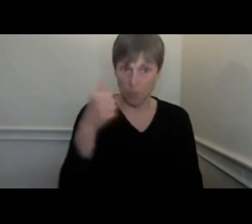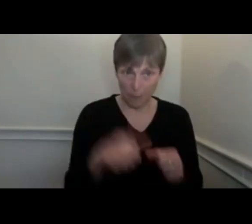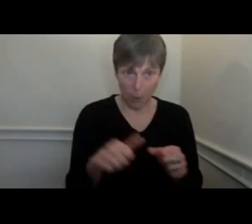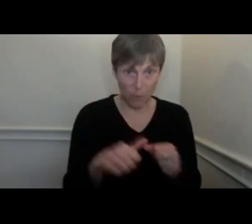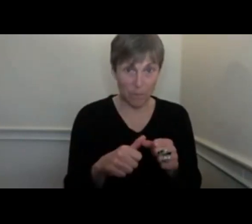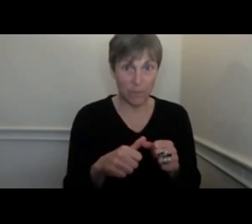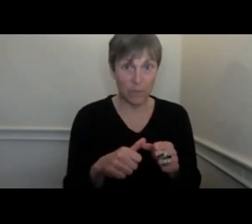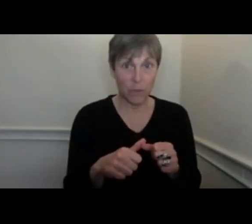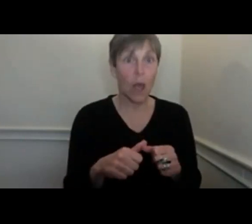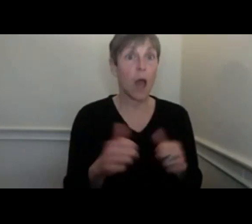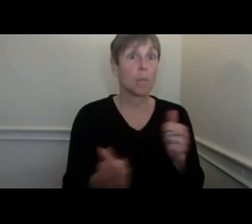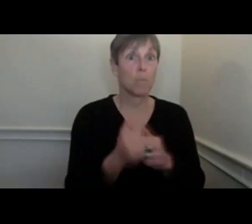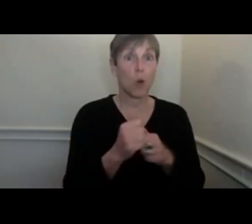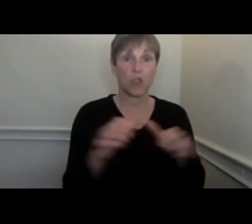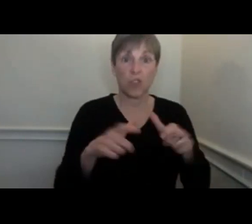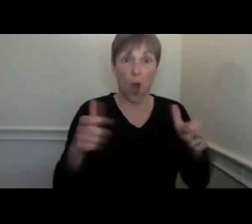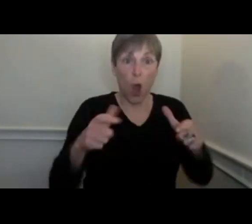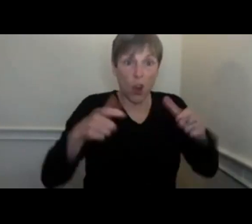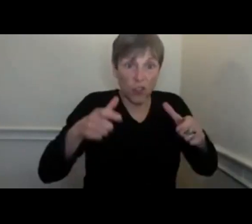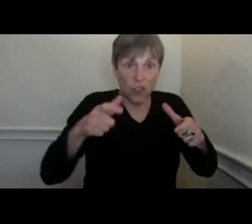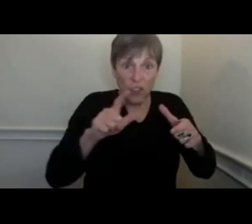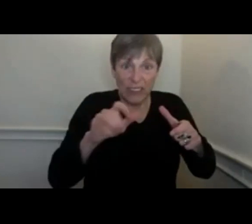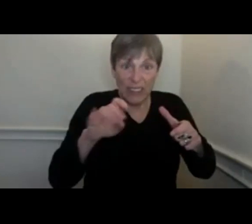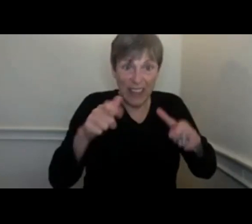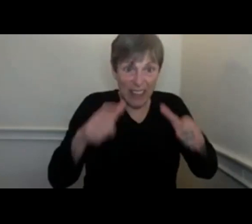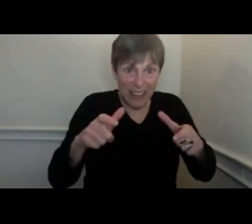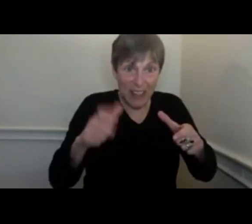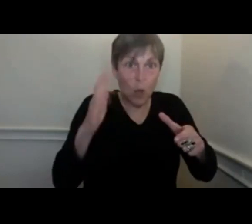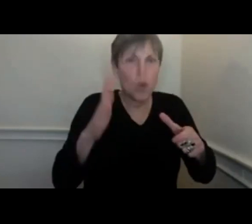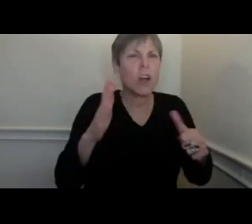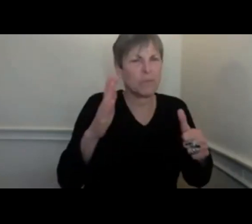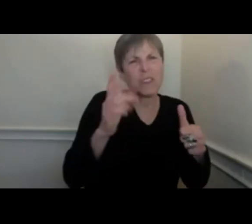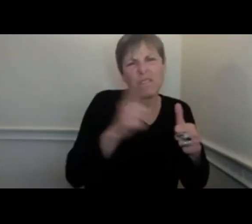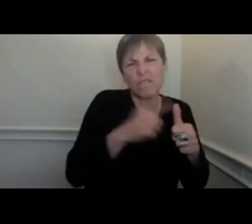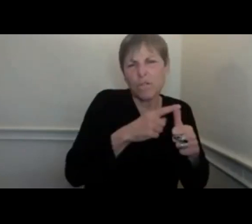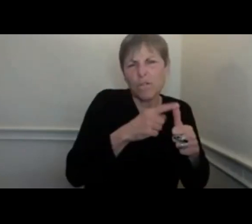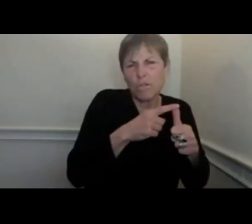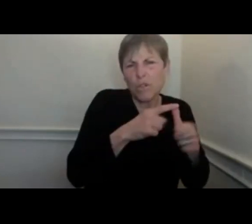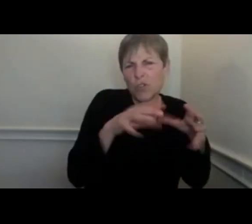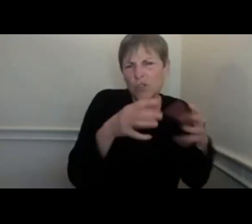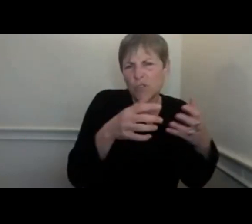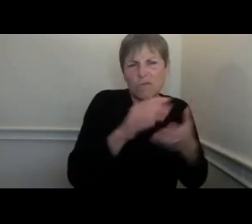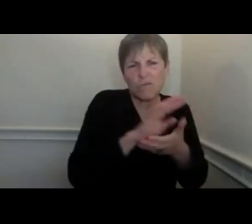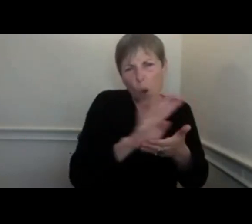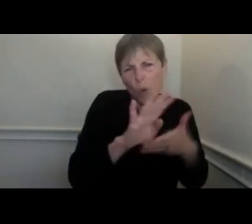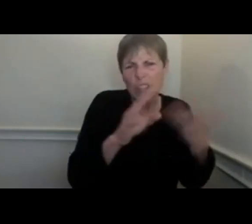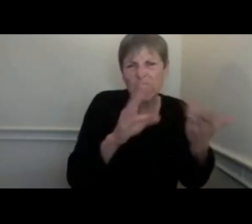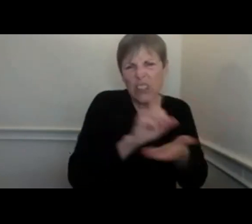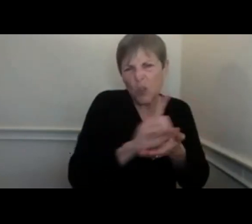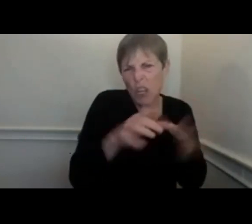biggest zinnias are going to be those first few, like really 4, 6 weeks of